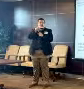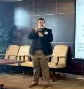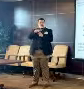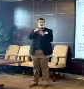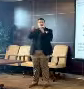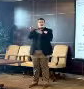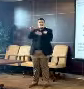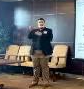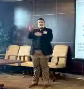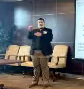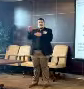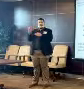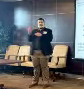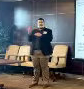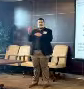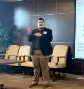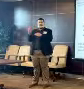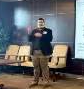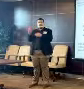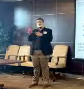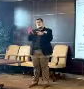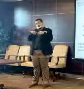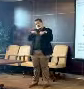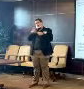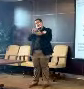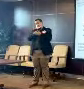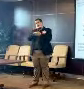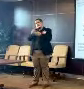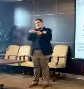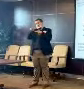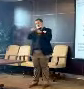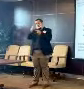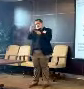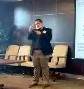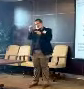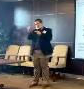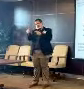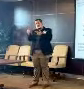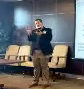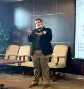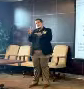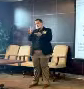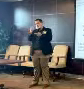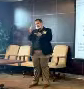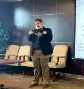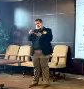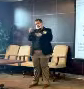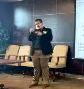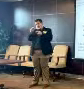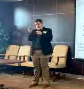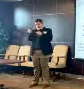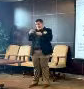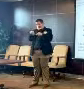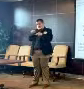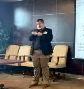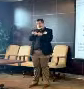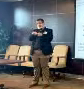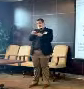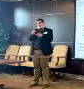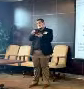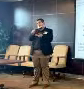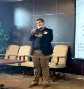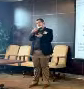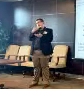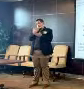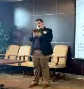to 39.7. So we'll take the wins that we can get at this point. So 2.5% percentage point increase is